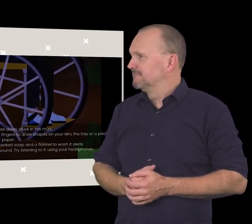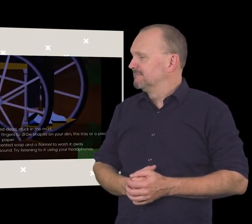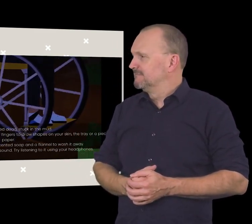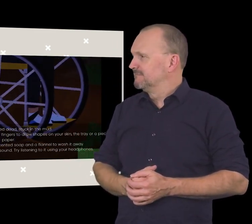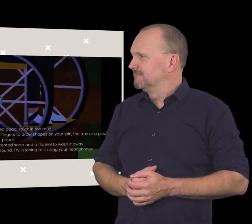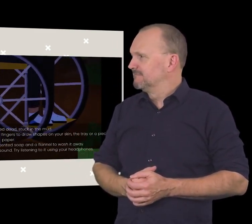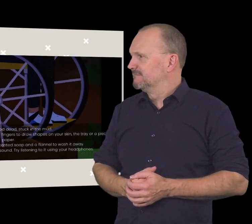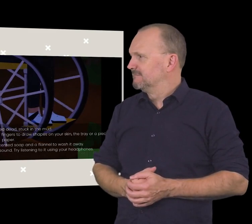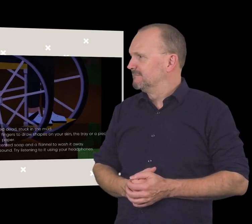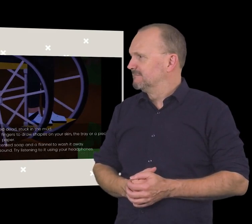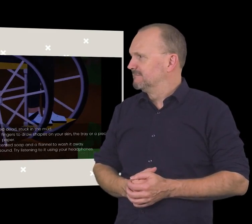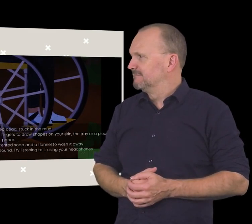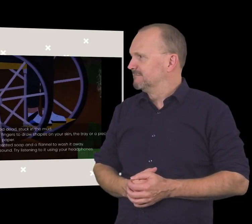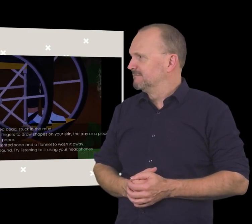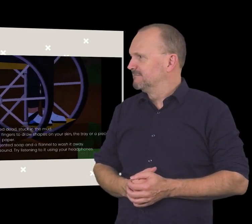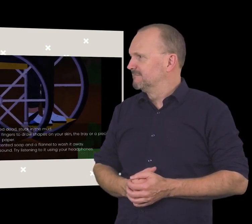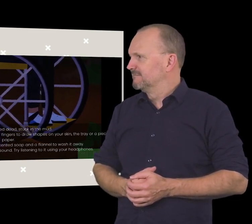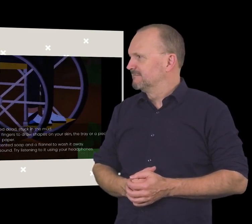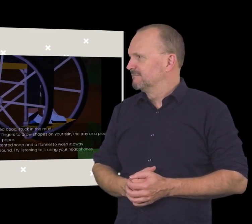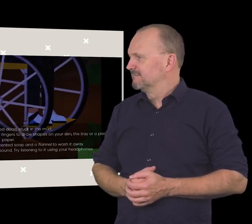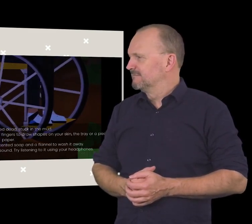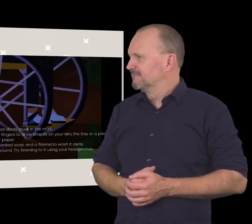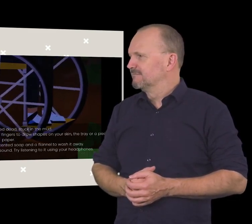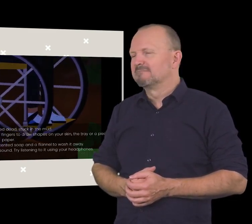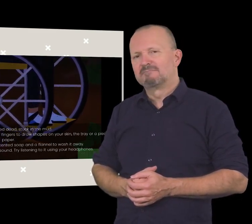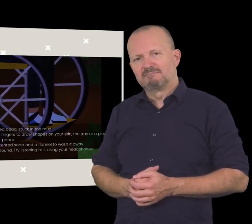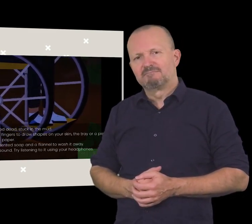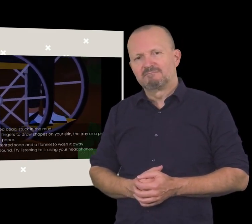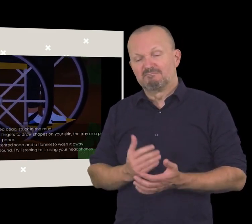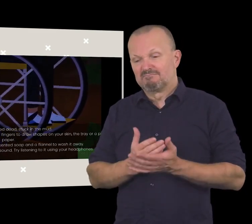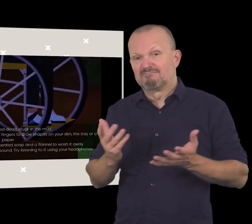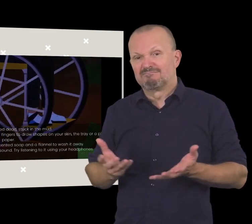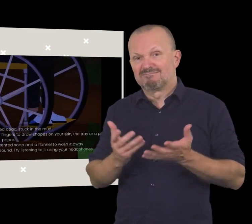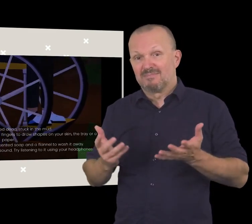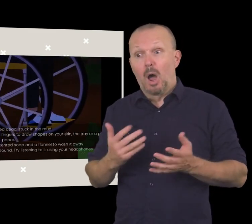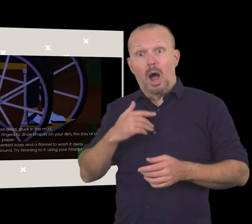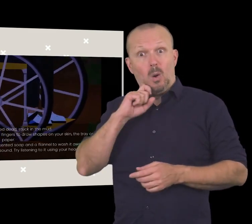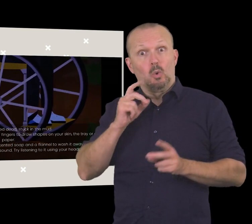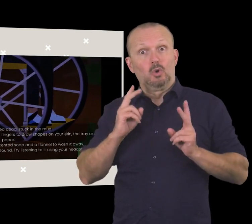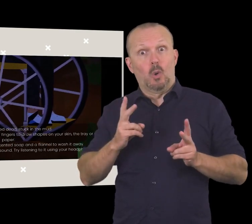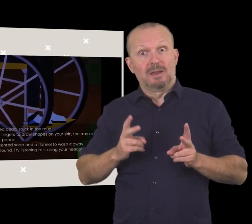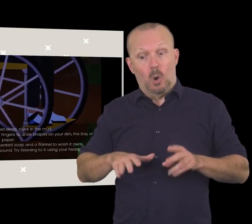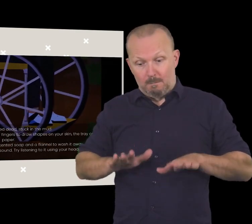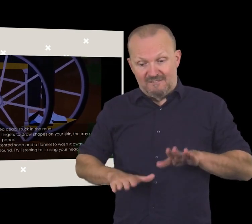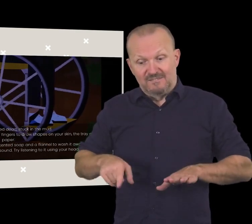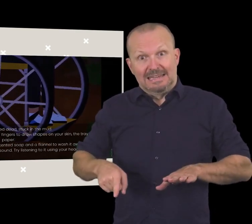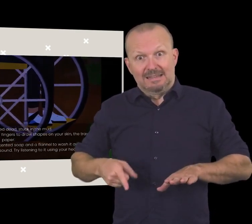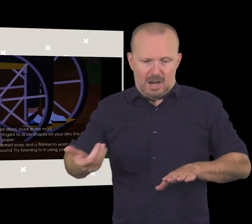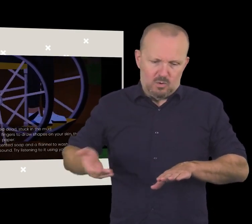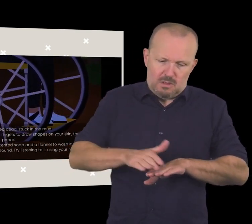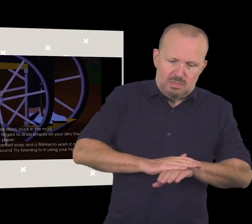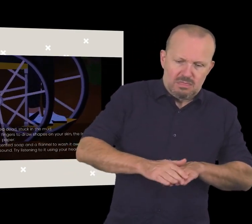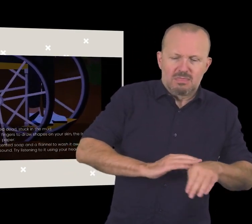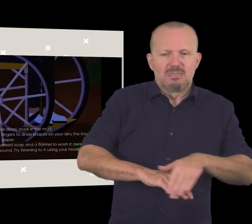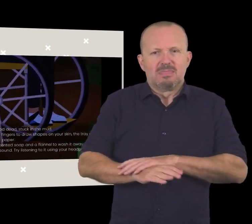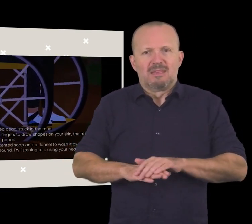Normally I kind of like to do stuff like this and really kind of explore it. I would put it on my